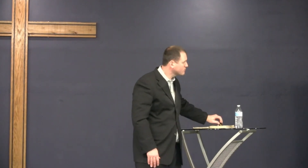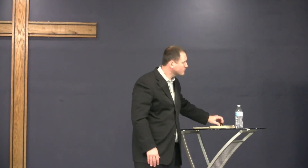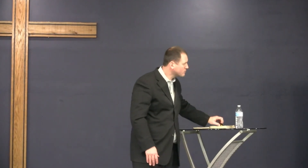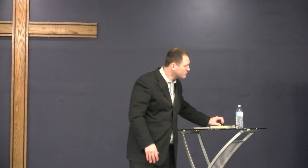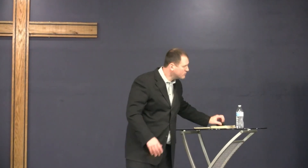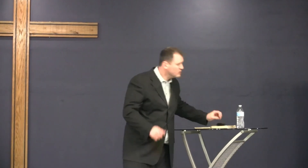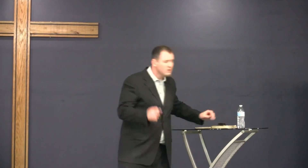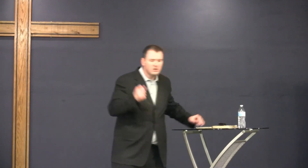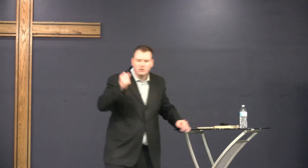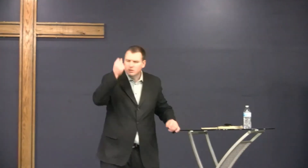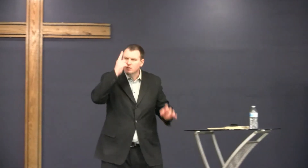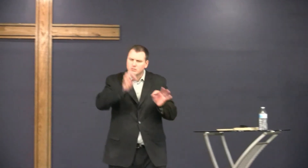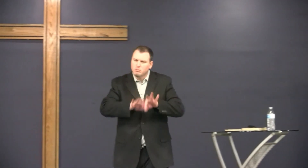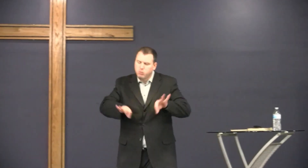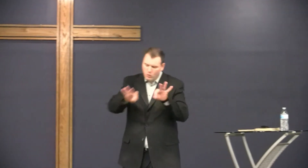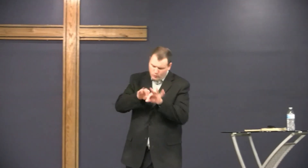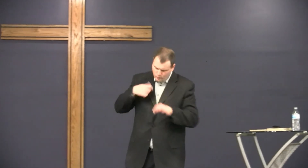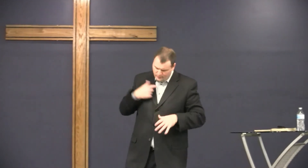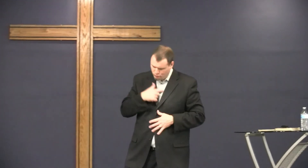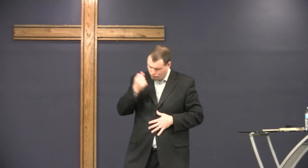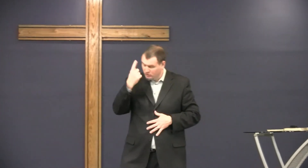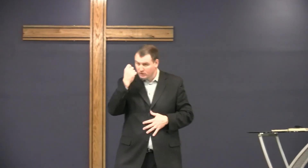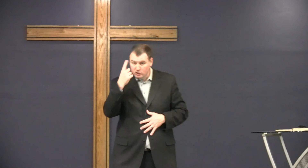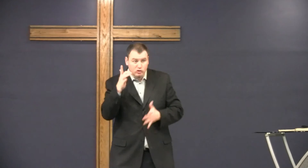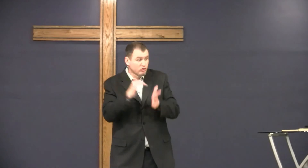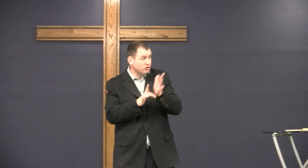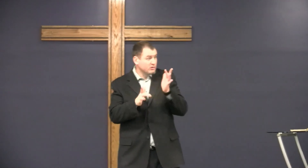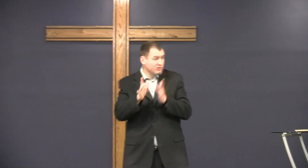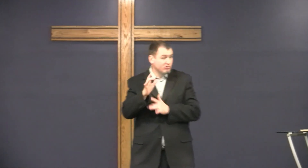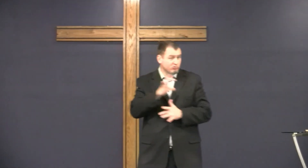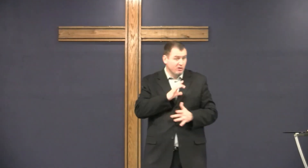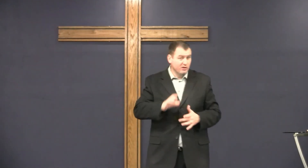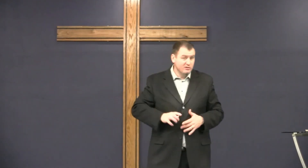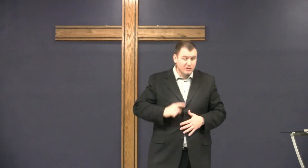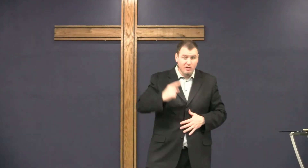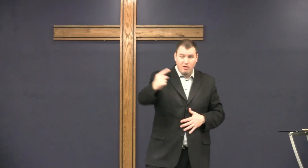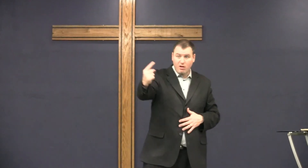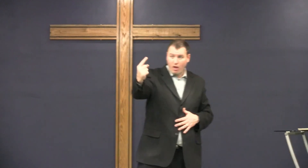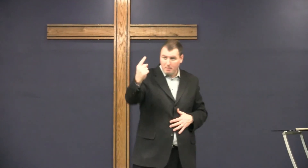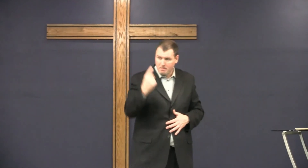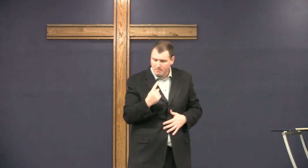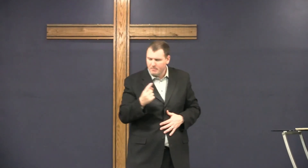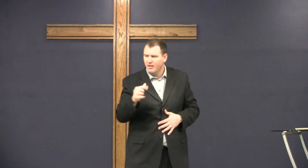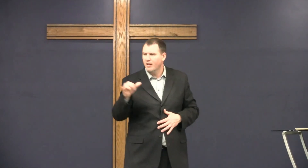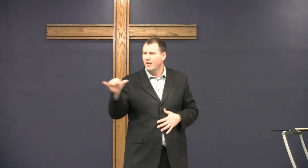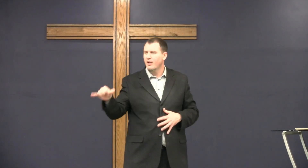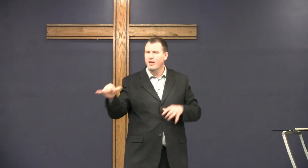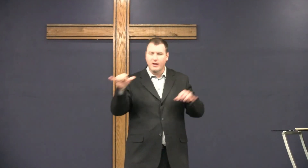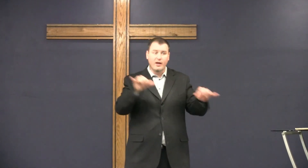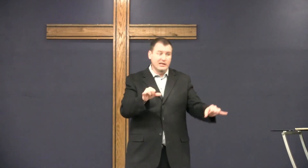So he was wrong. Okay, so it's important that we understand that